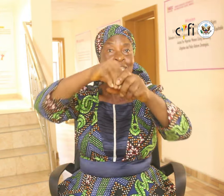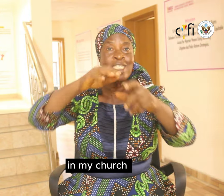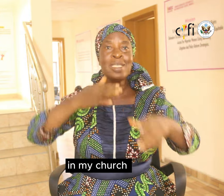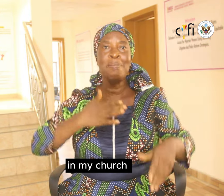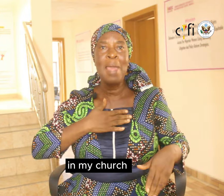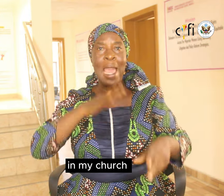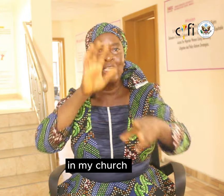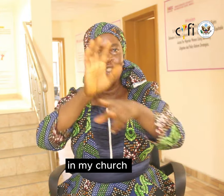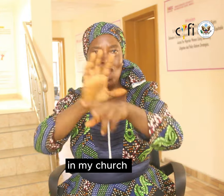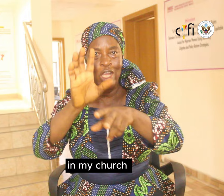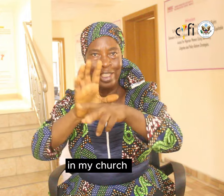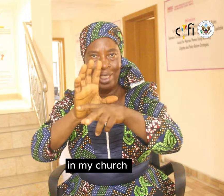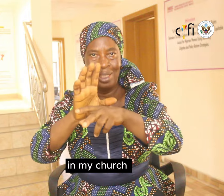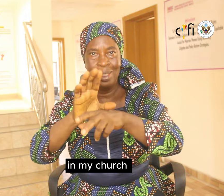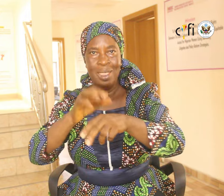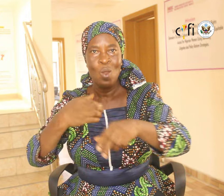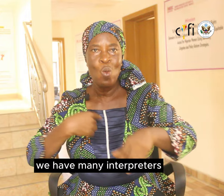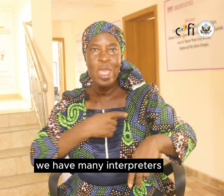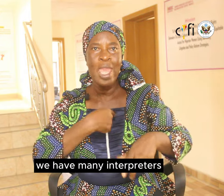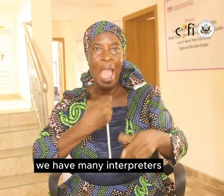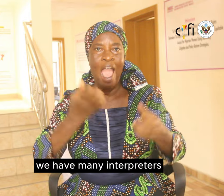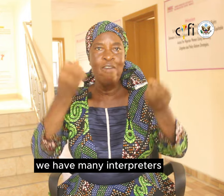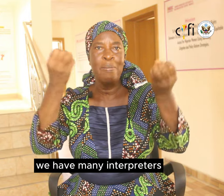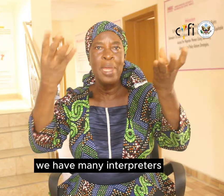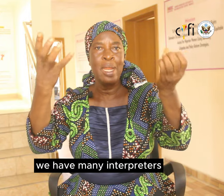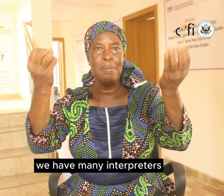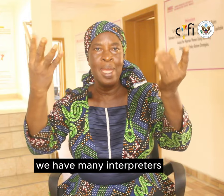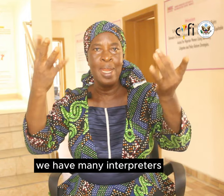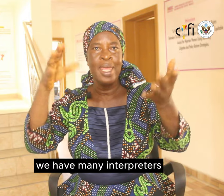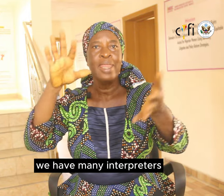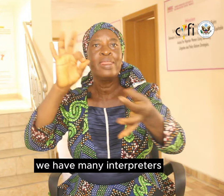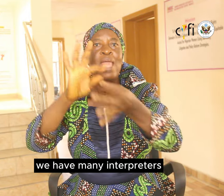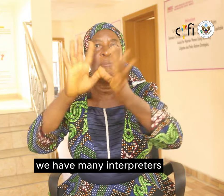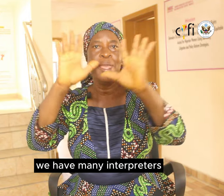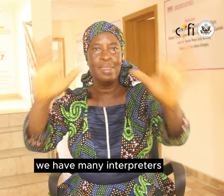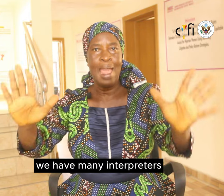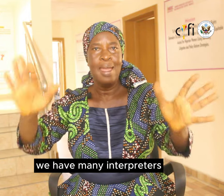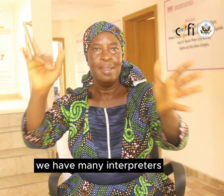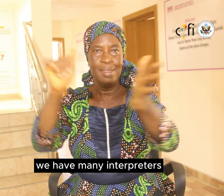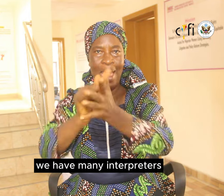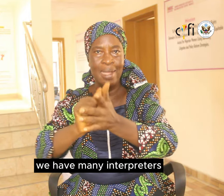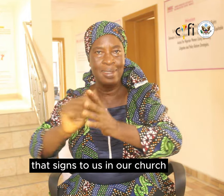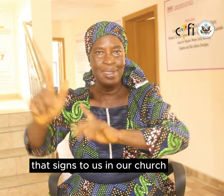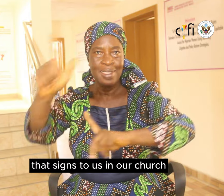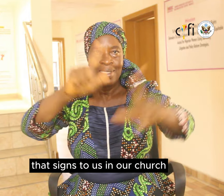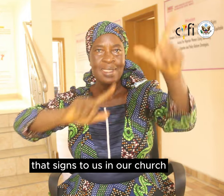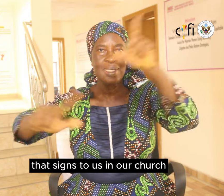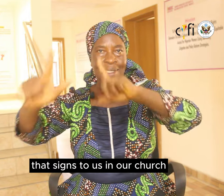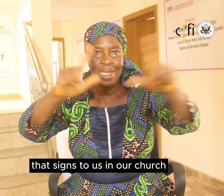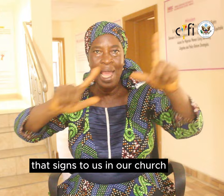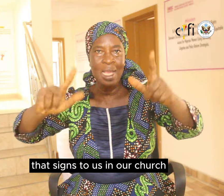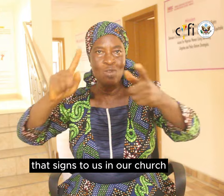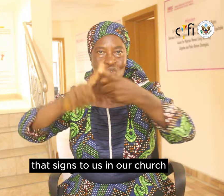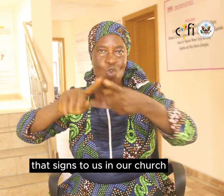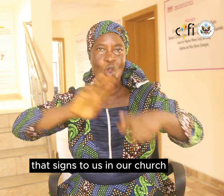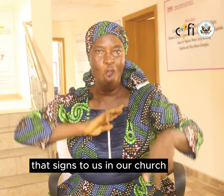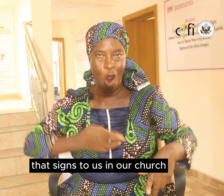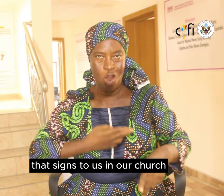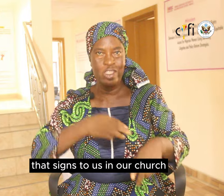Need my church. We have many papers that second to us